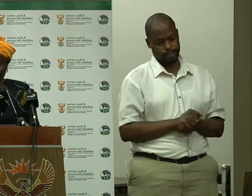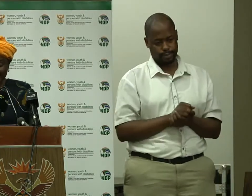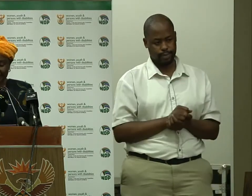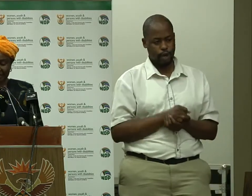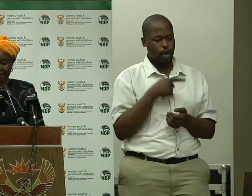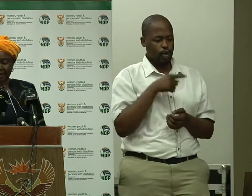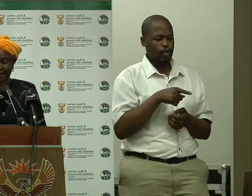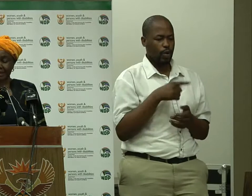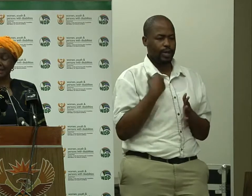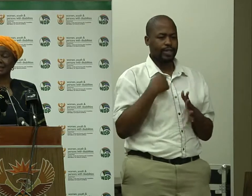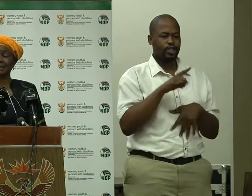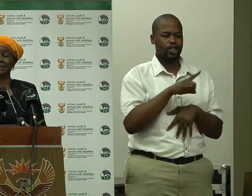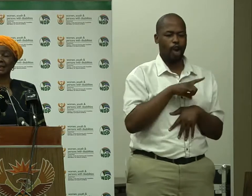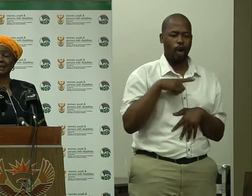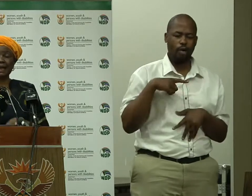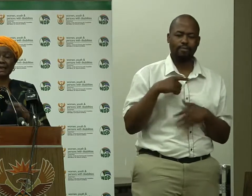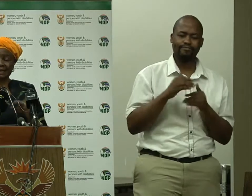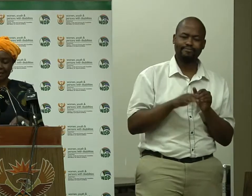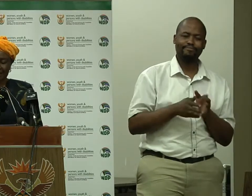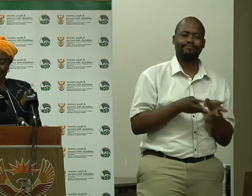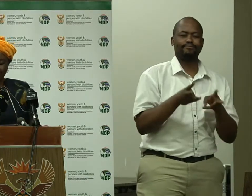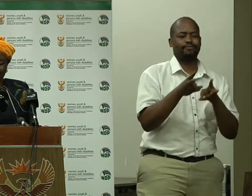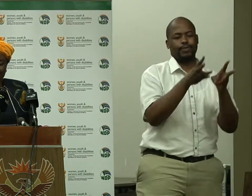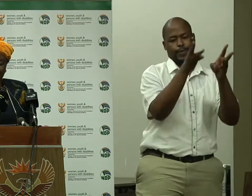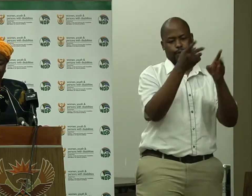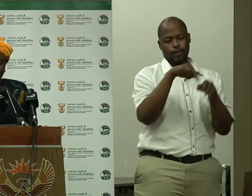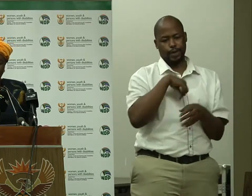a journey. It's a journey.